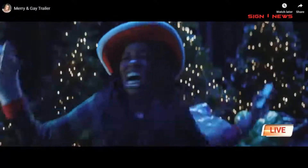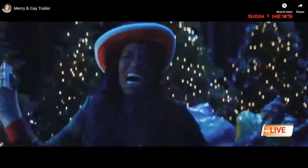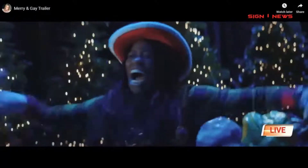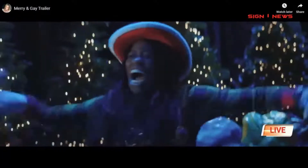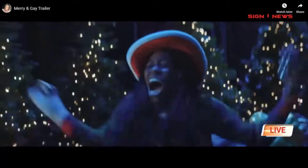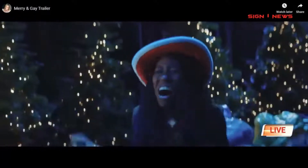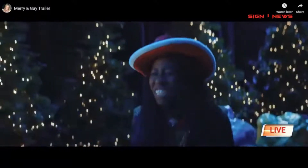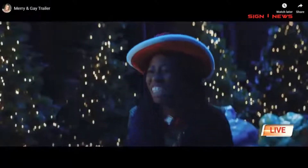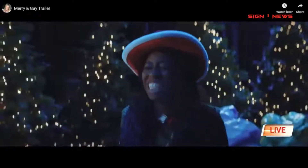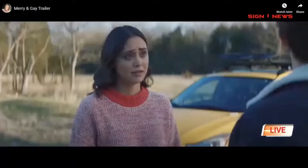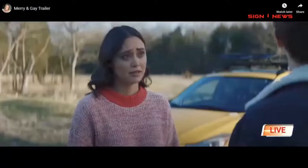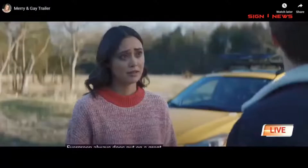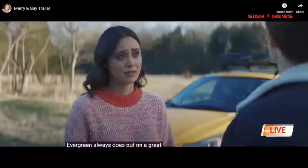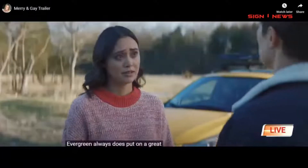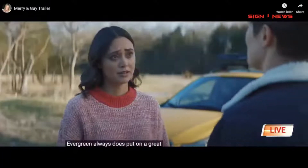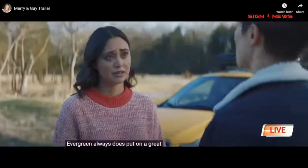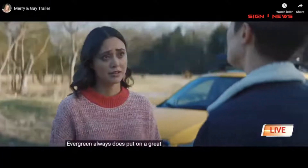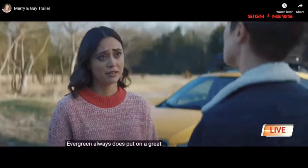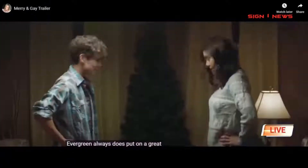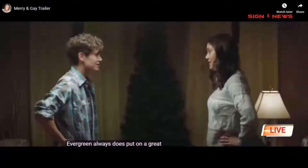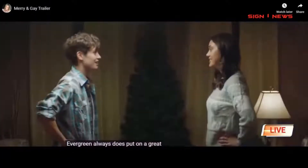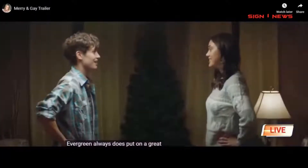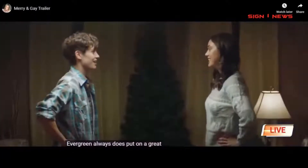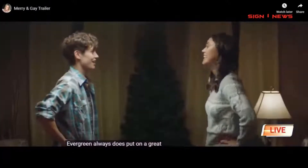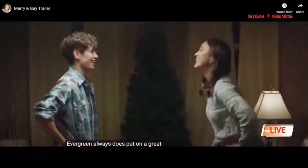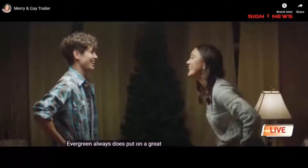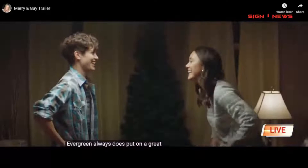Evergreen always does put on a great Christmas show.